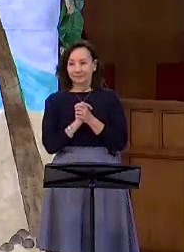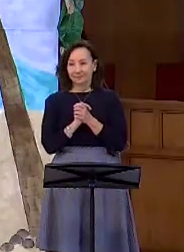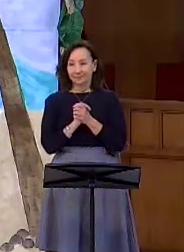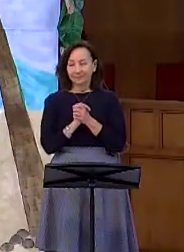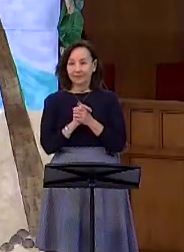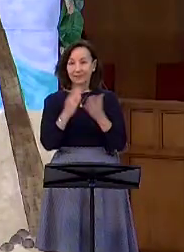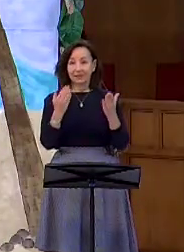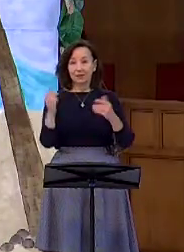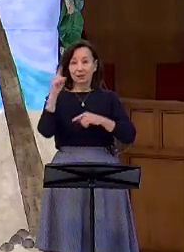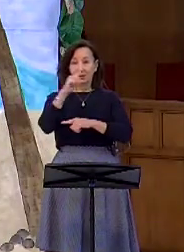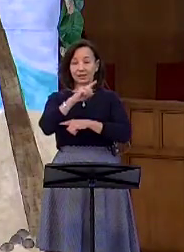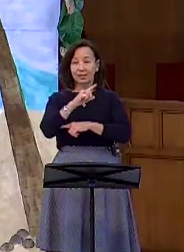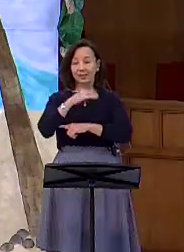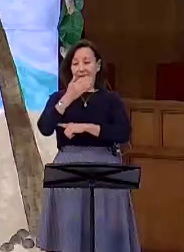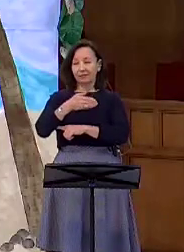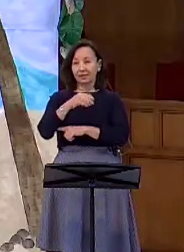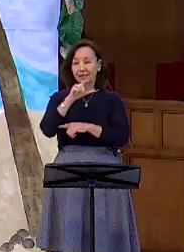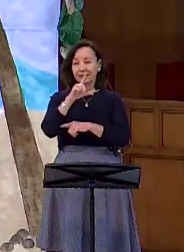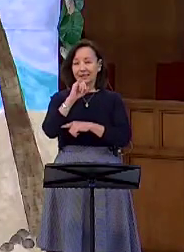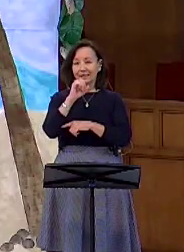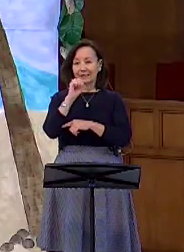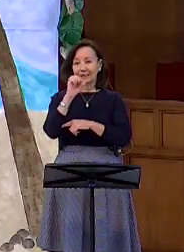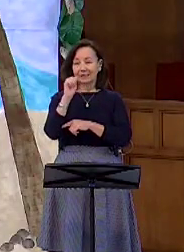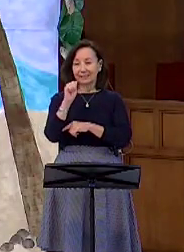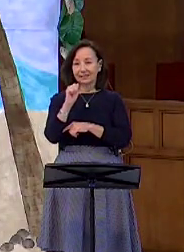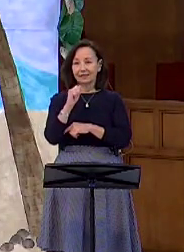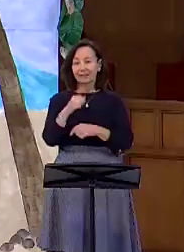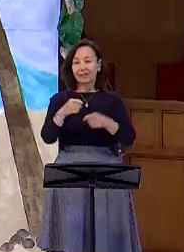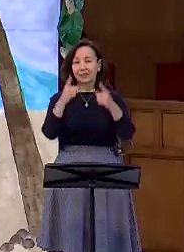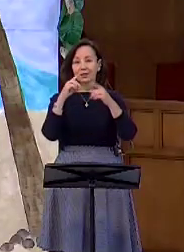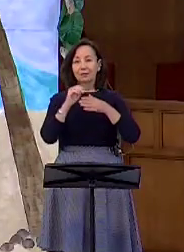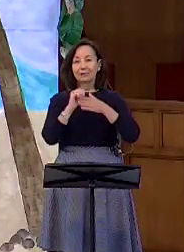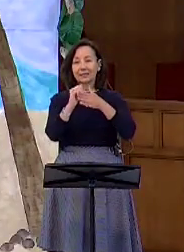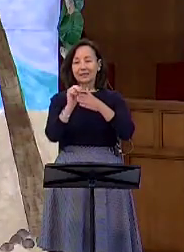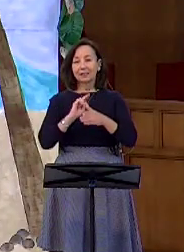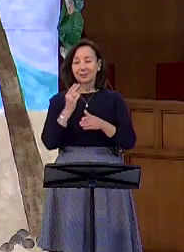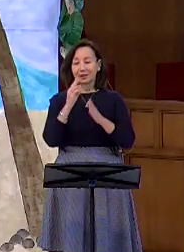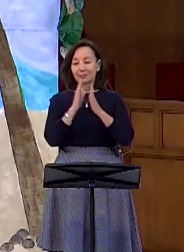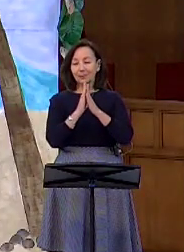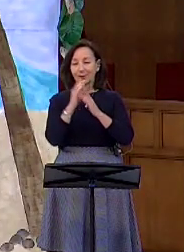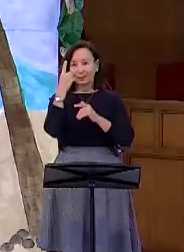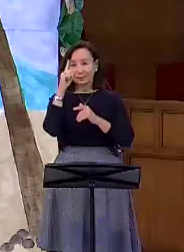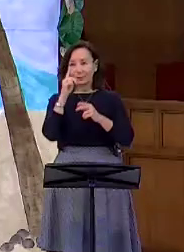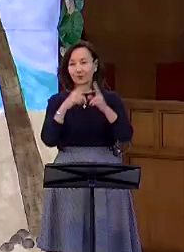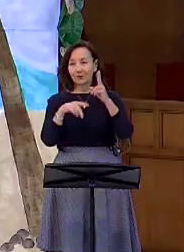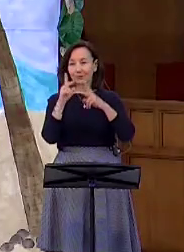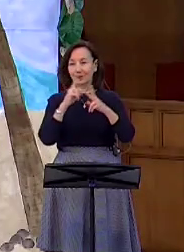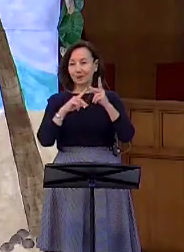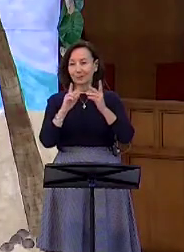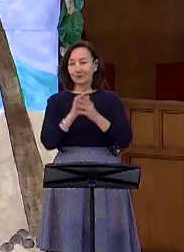Today I'd like to invite Lisa Andreessen to come and lead us in our prayers for the people.